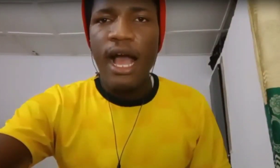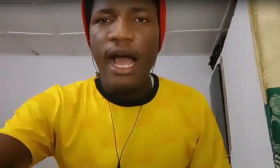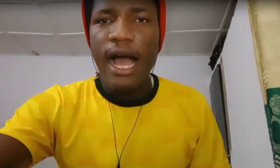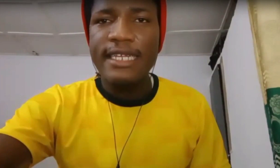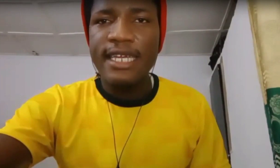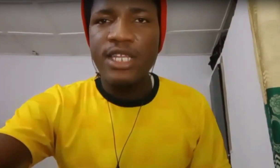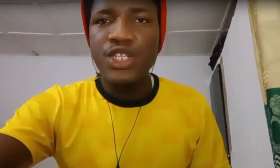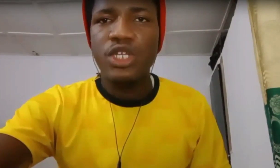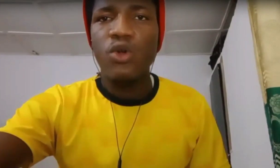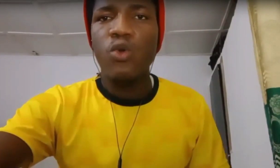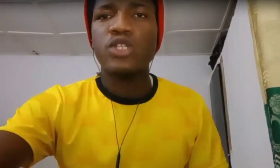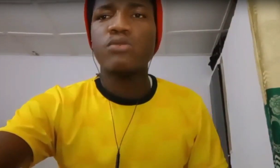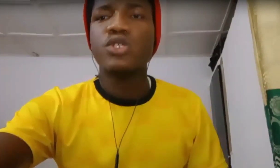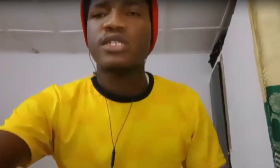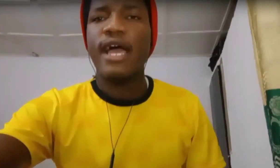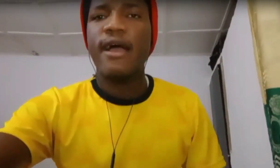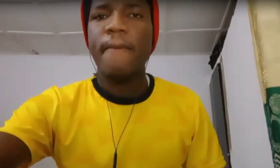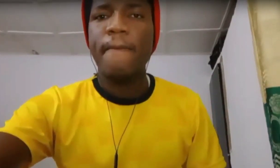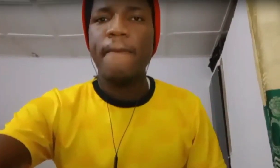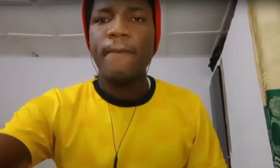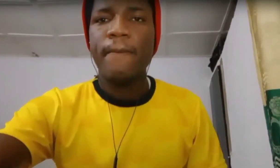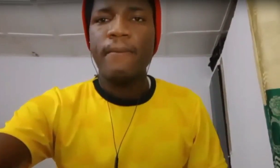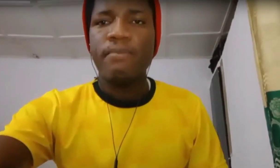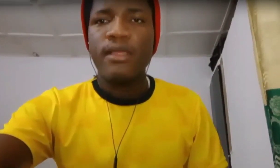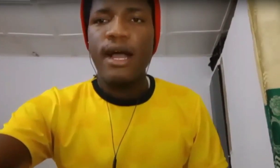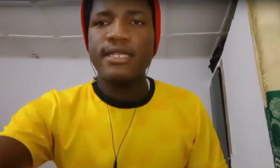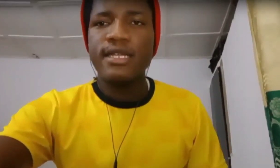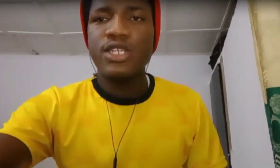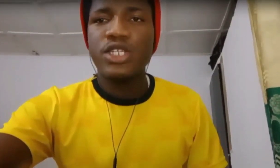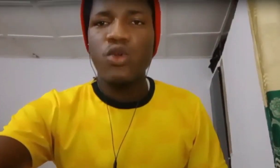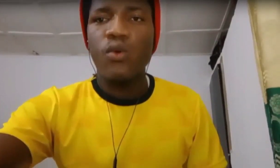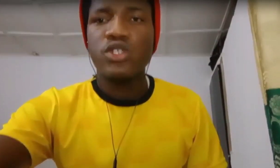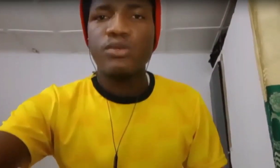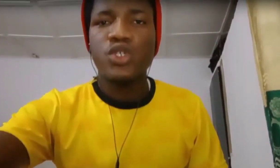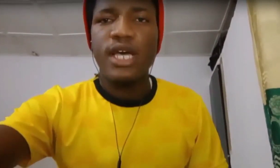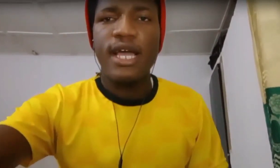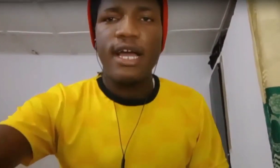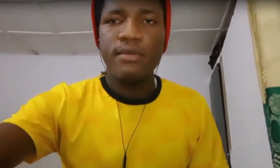Oluwatobi Josiah. Adeniji Oluwatobi Josiah. Admins, please unmute.